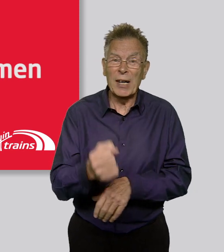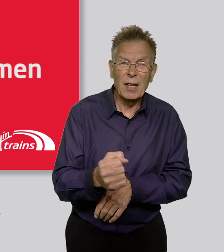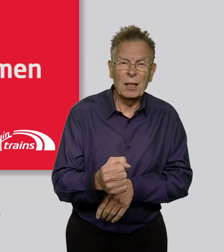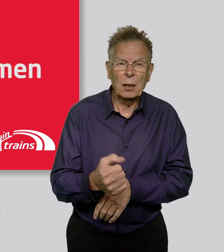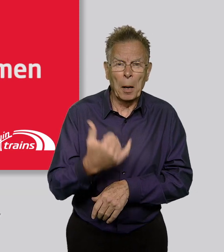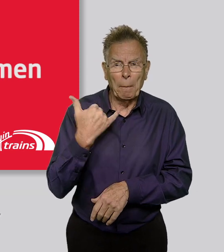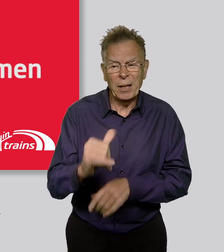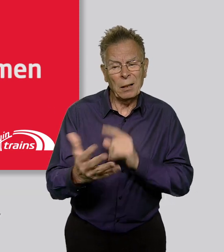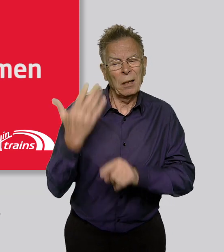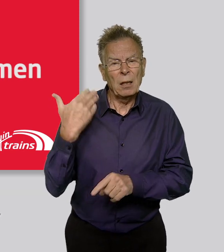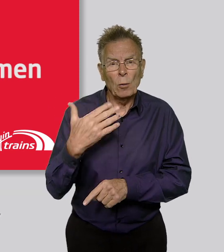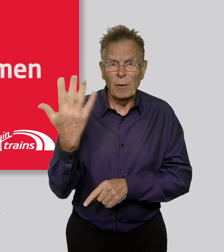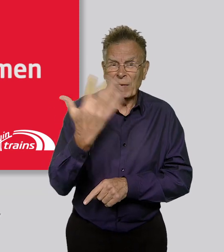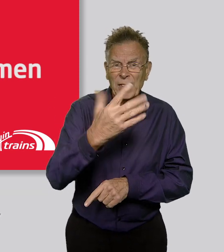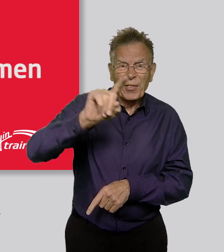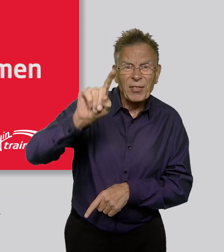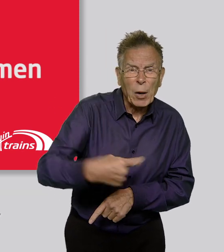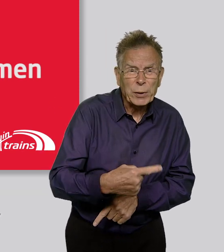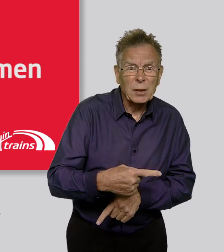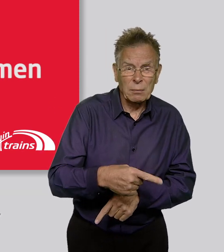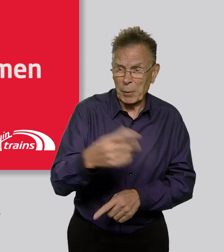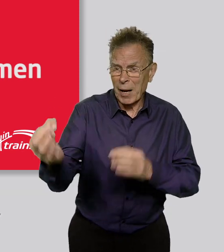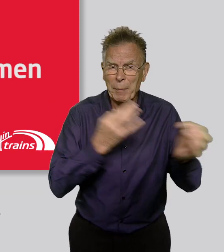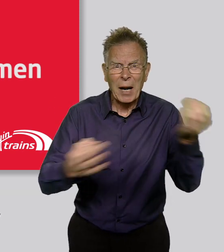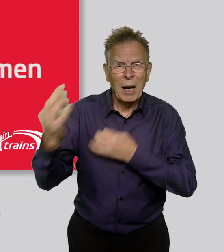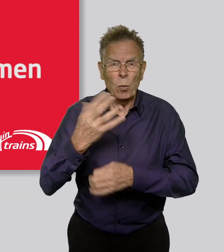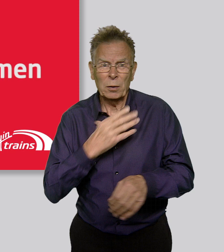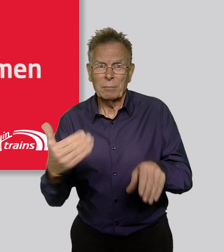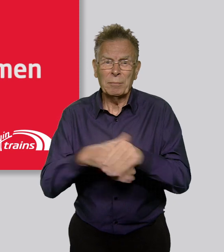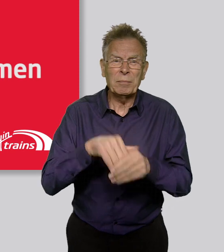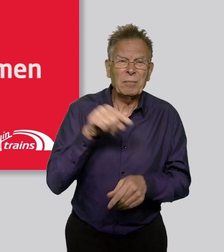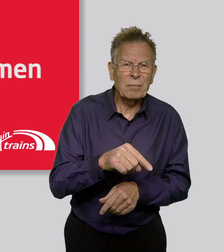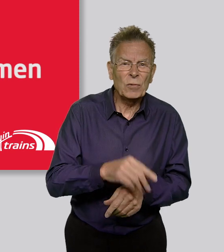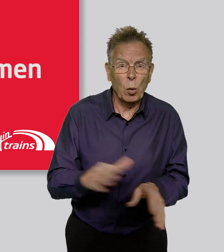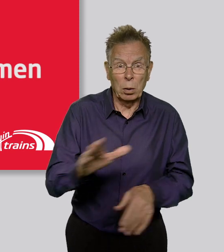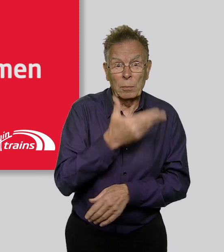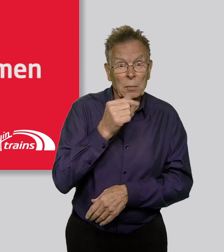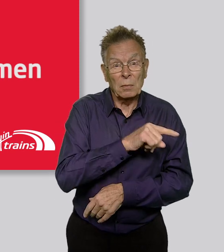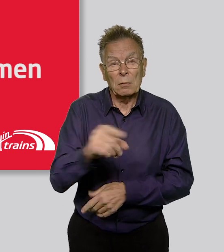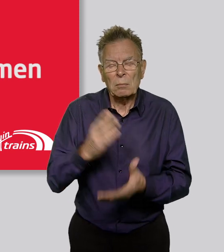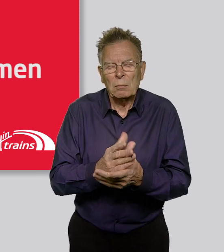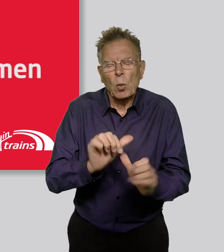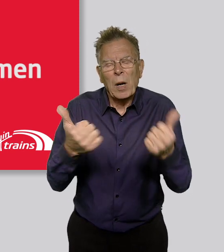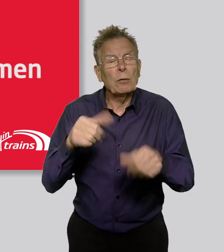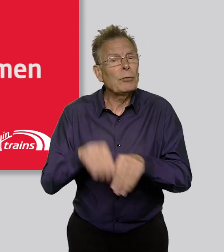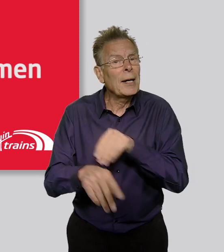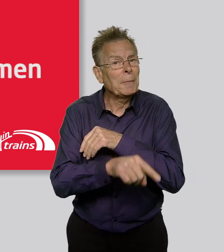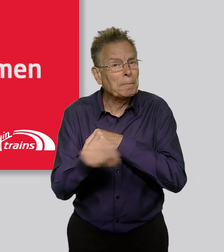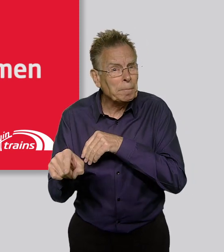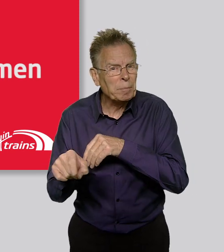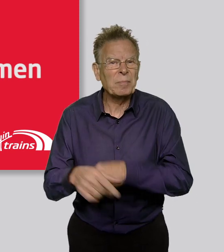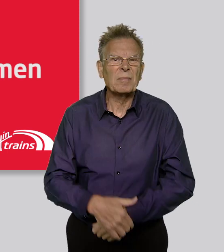drivers. There were over 15,000 applicants for the roles, so these guys and girls did incredibly well.